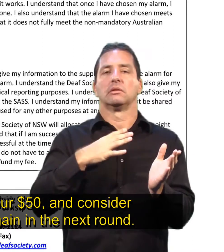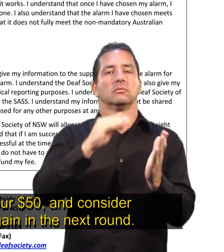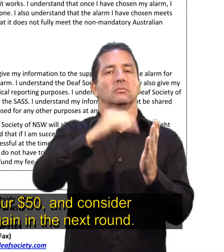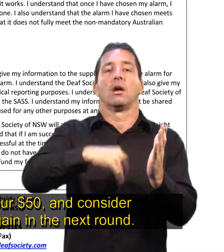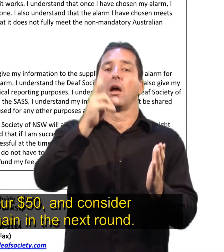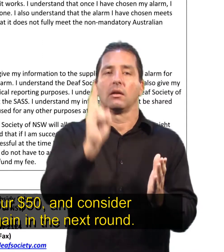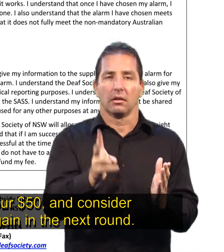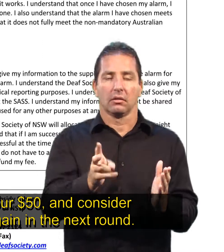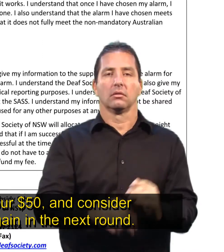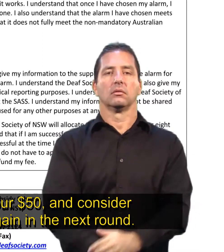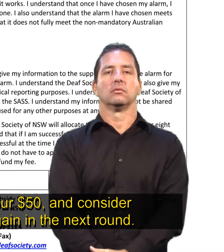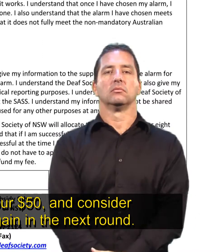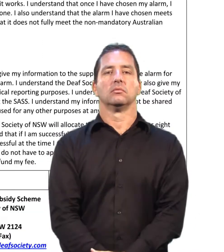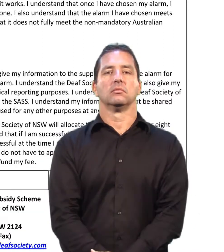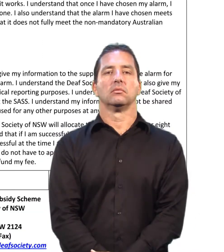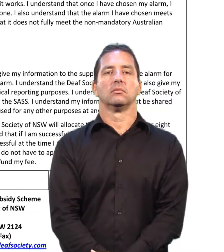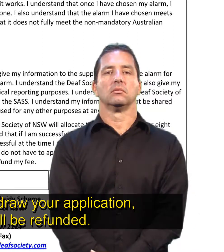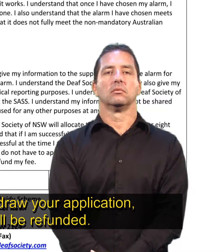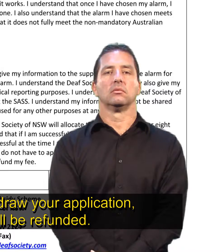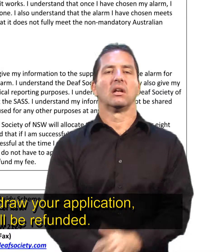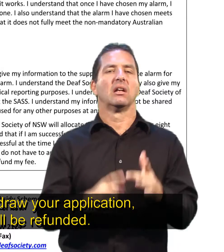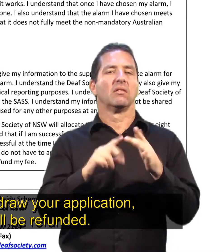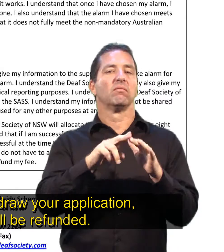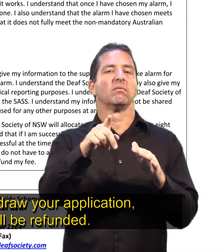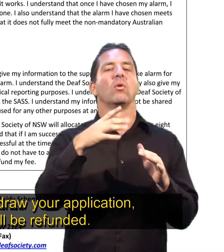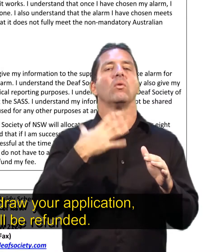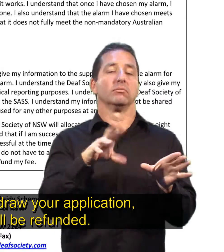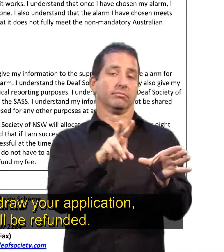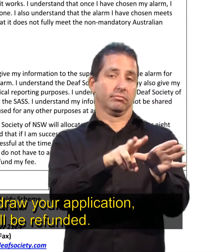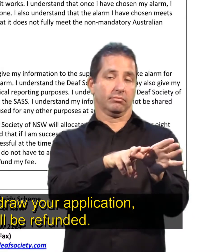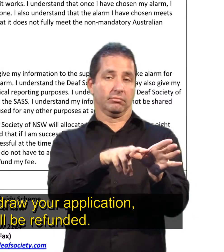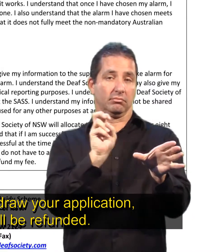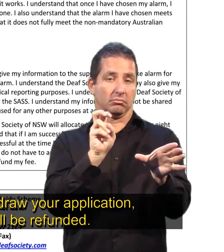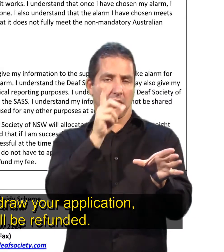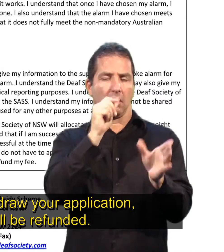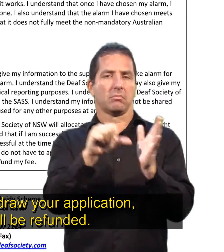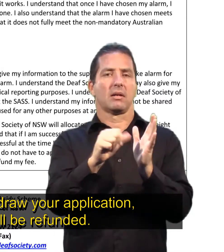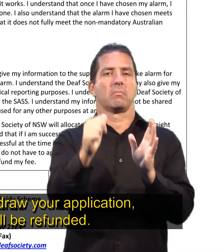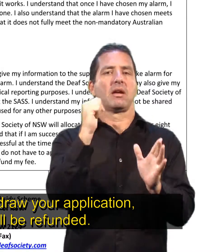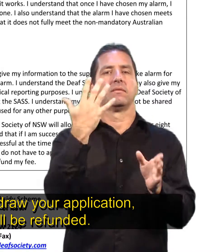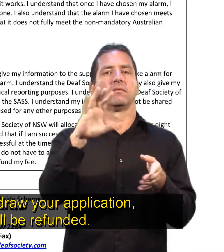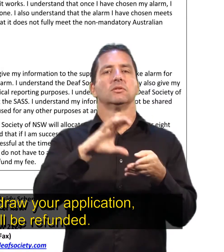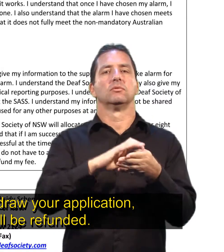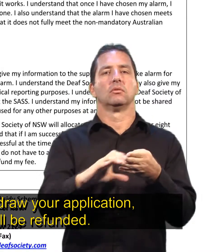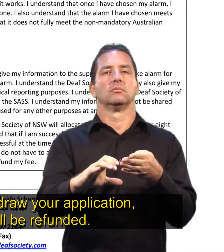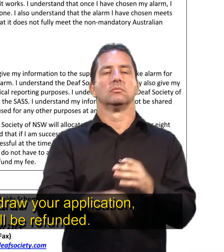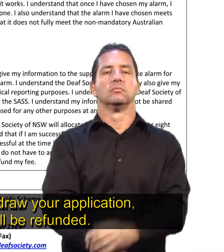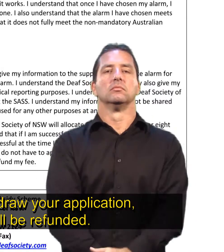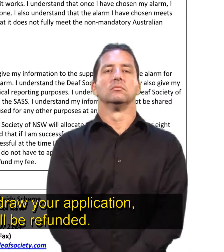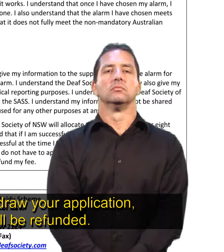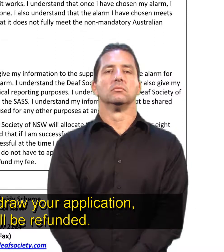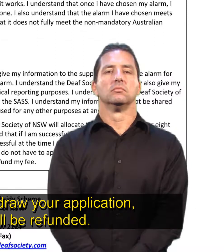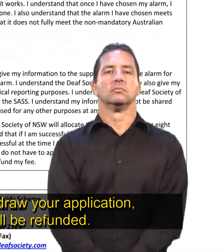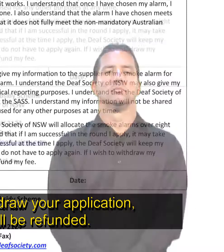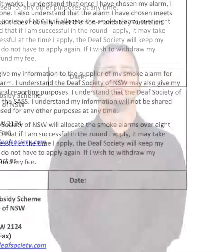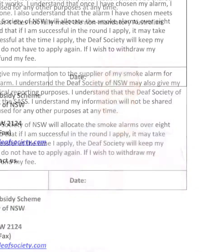consider your application in the next round. If you want to withdraw your application, your $50 will be refunded.